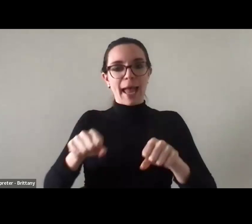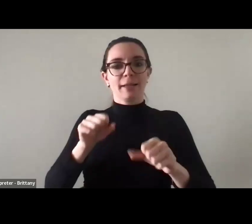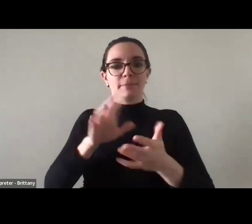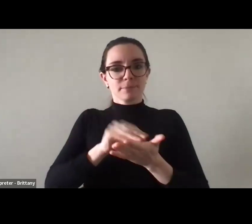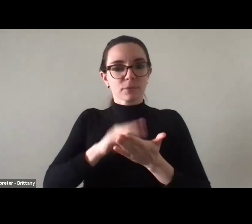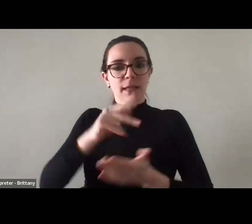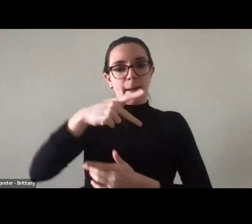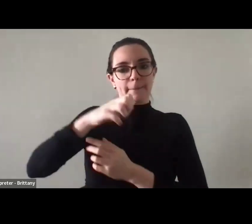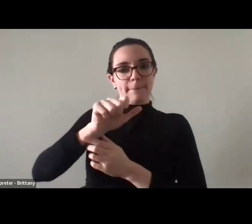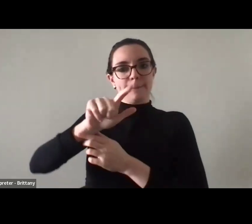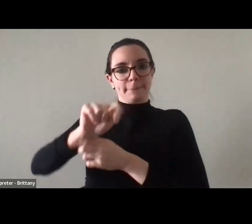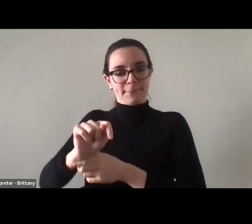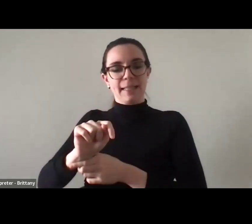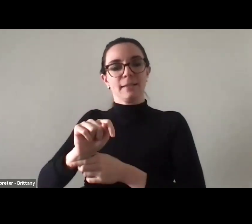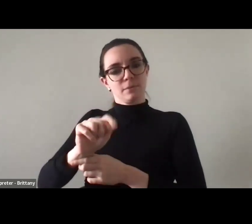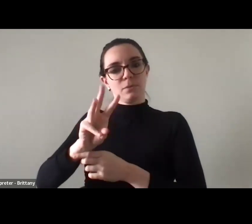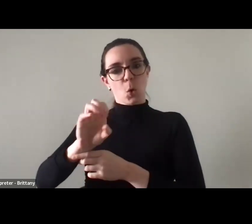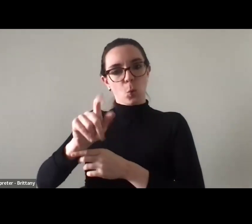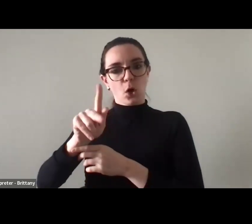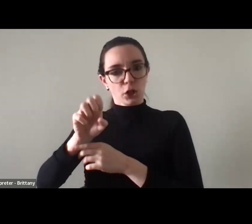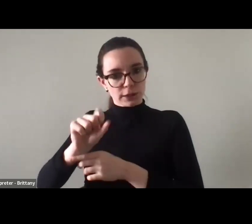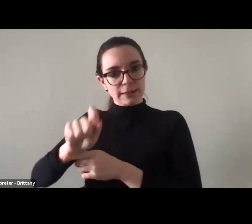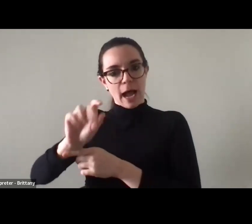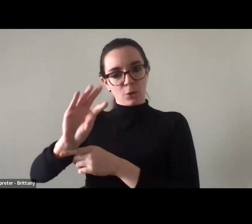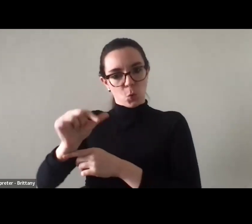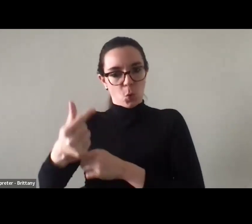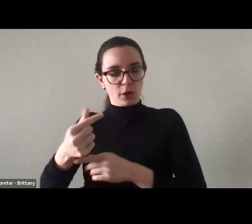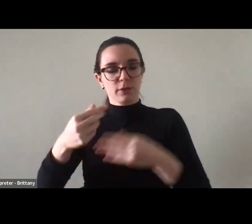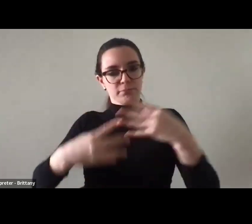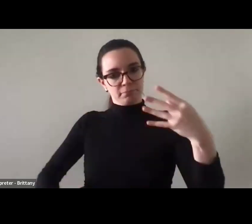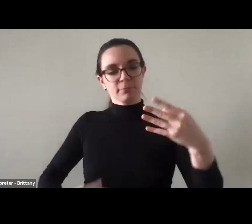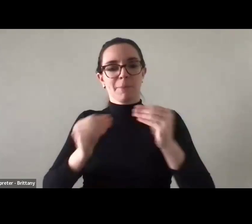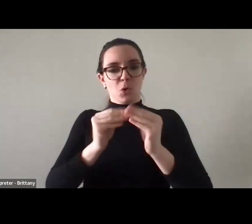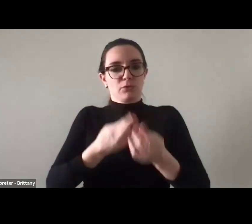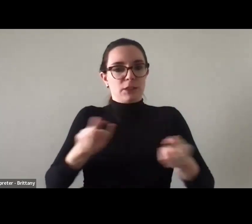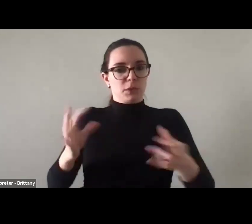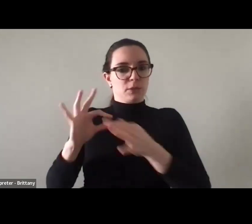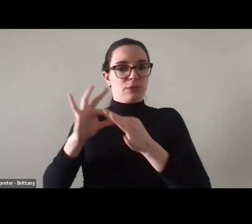that's interrelated to this for access to technology and tools for work-based learning